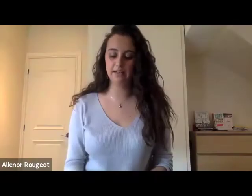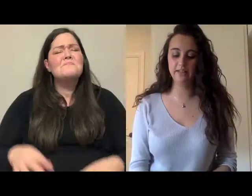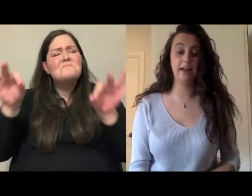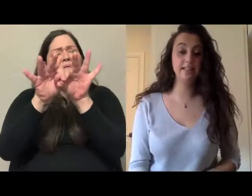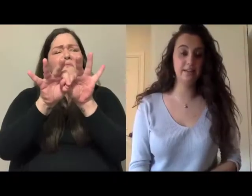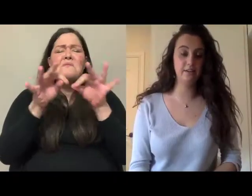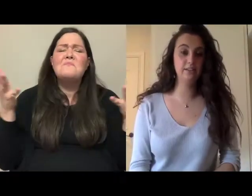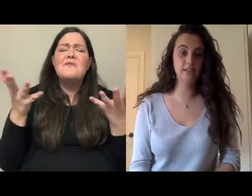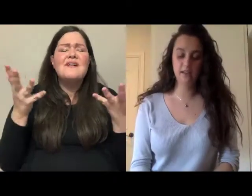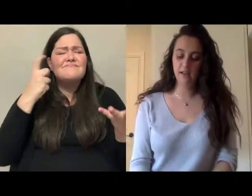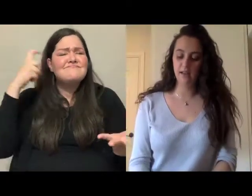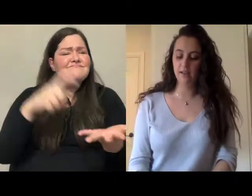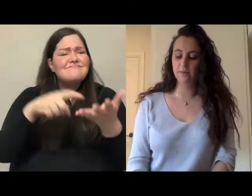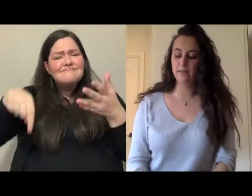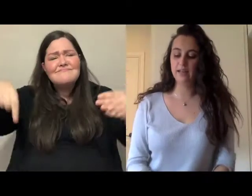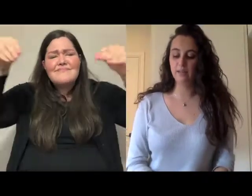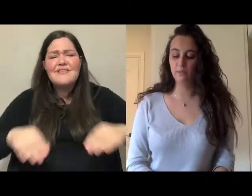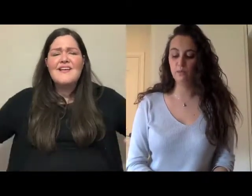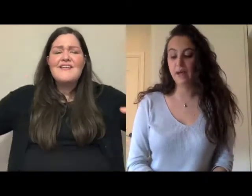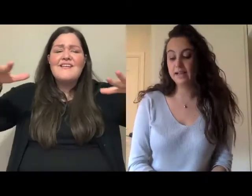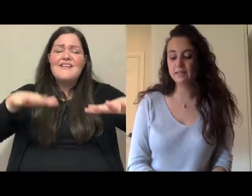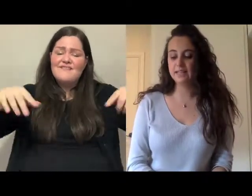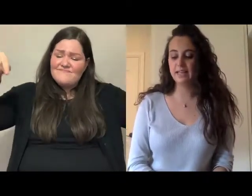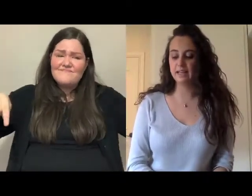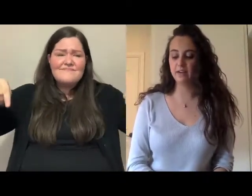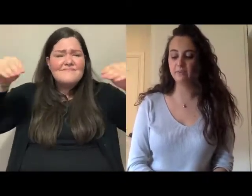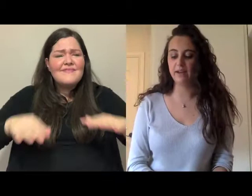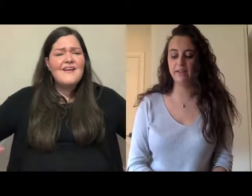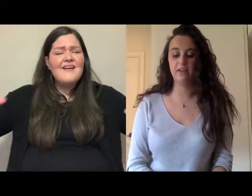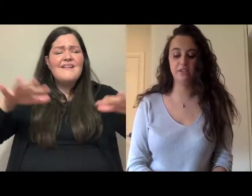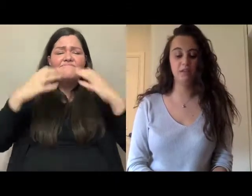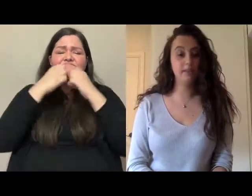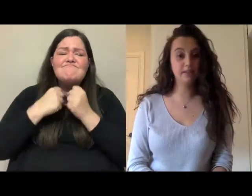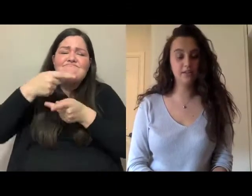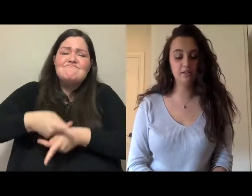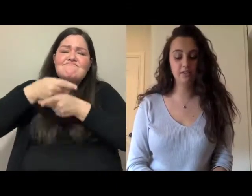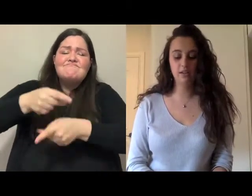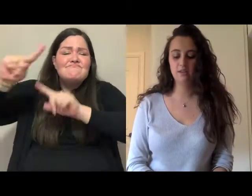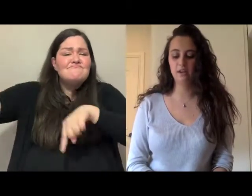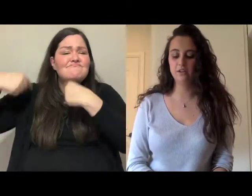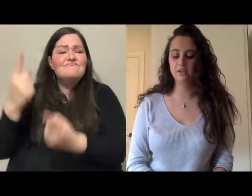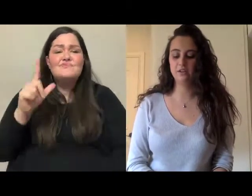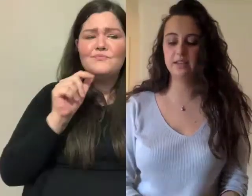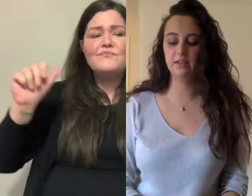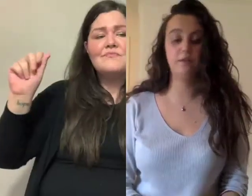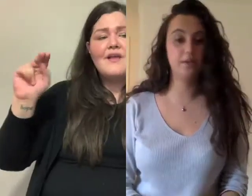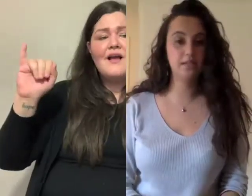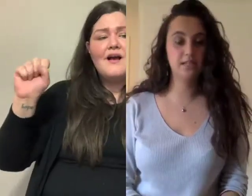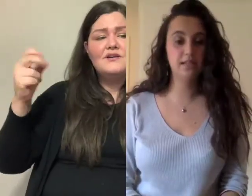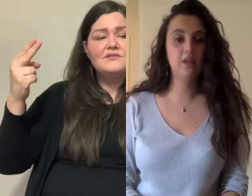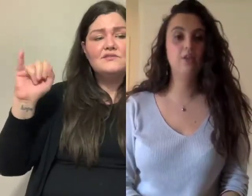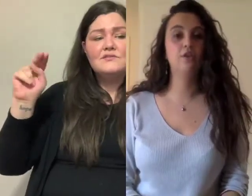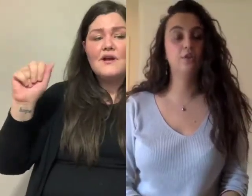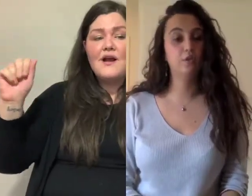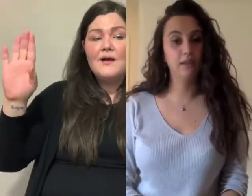The land that I stand on has been taken care of by the Anishinaabe Nation, the Haudenosaunee